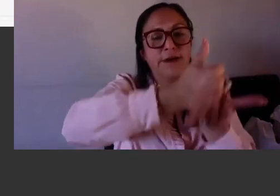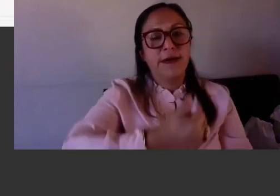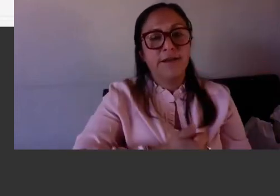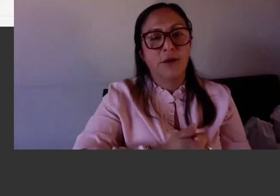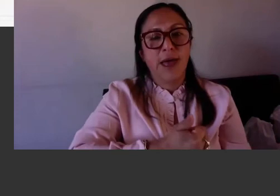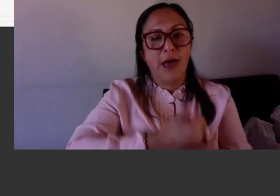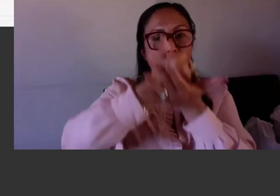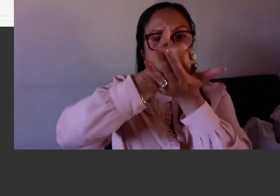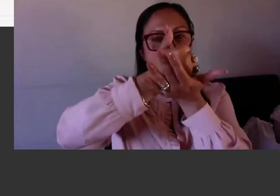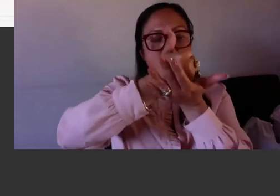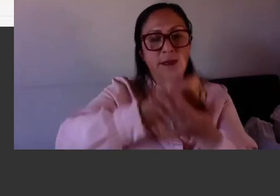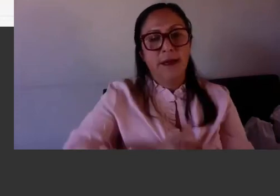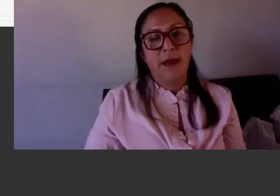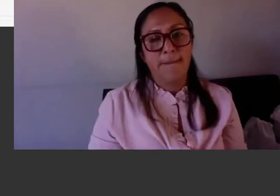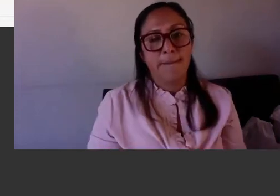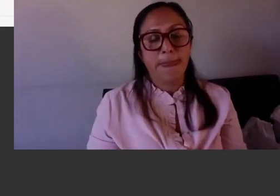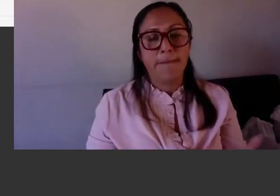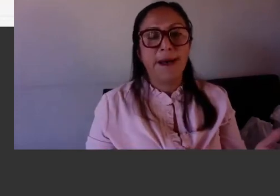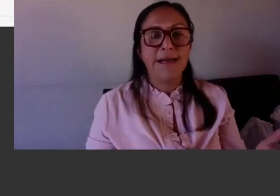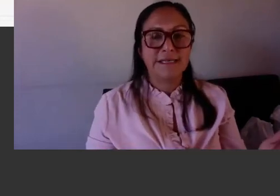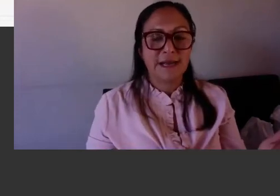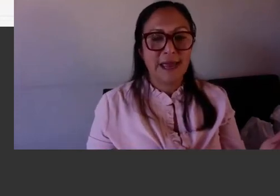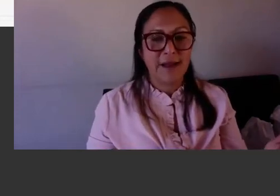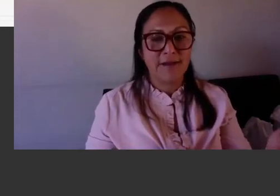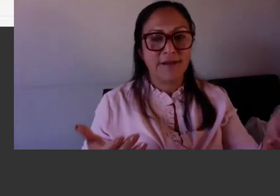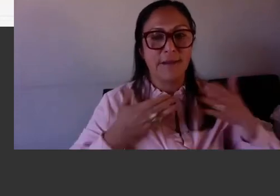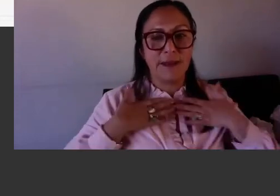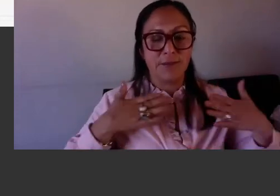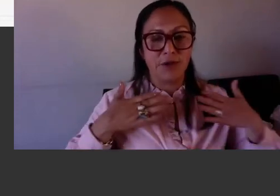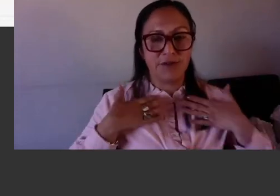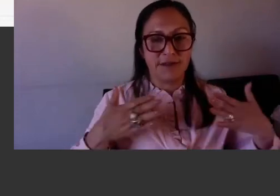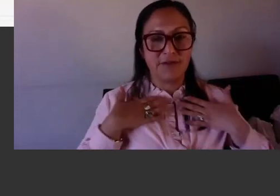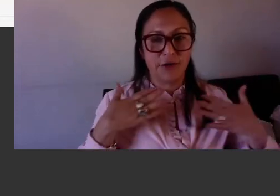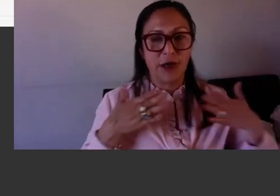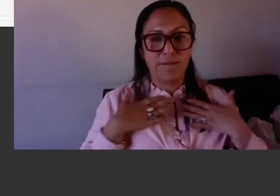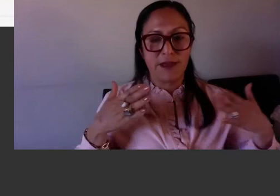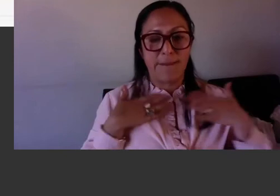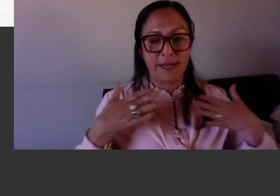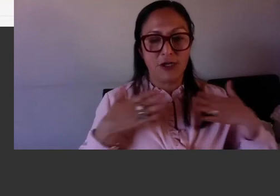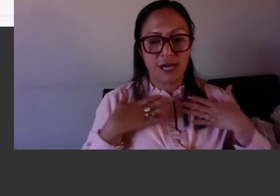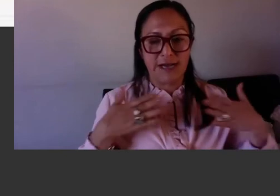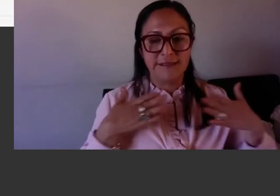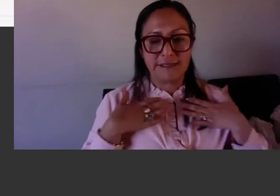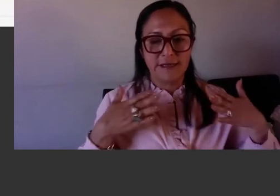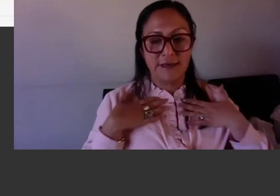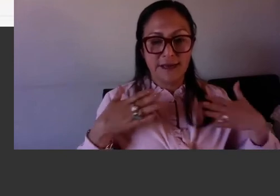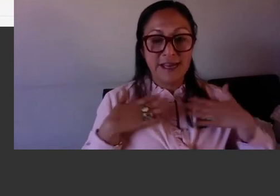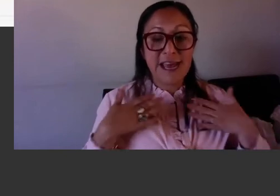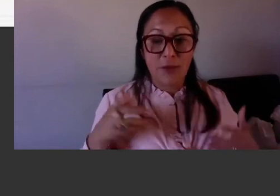off. So help. Um, but again, some people use this for help, tapping your